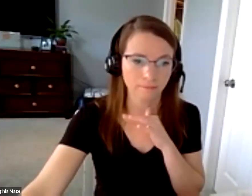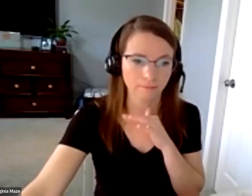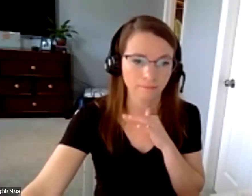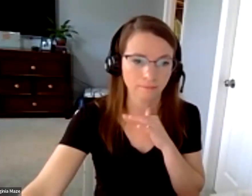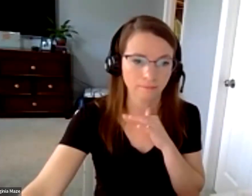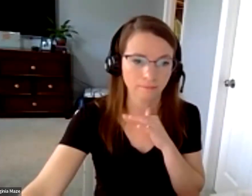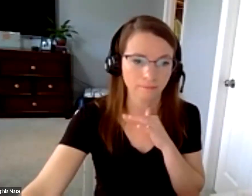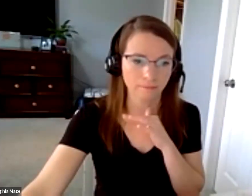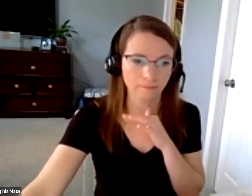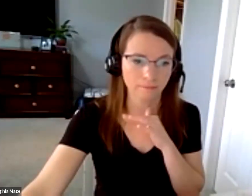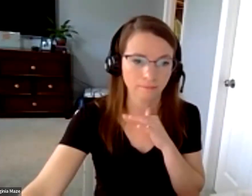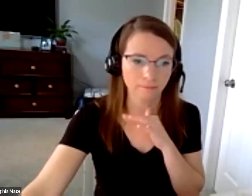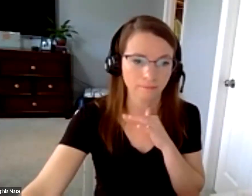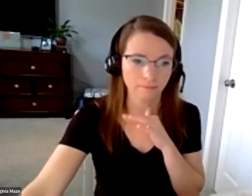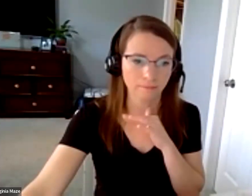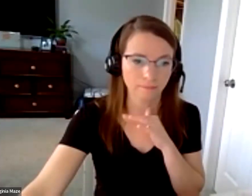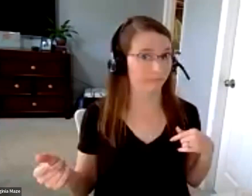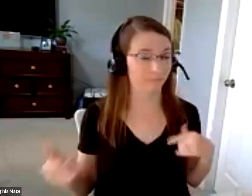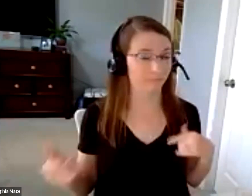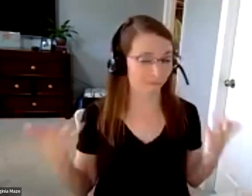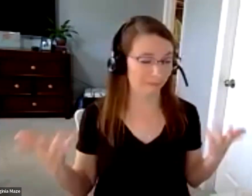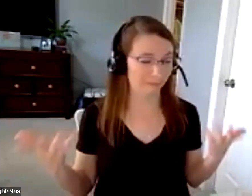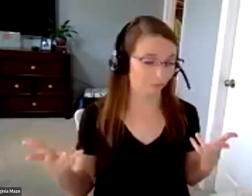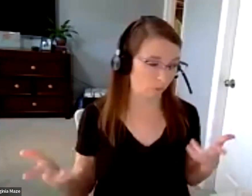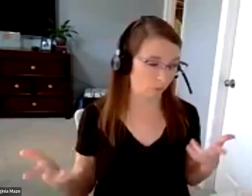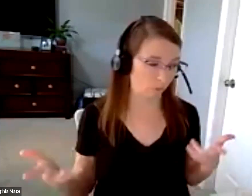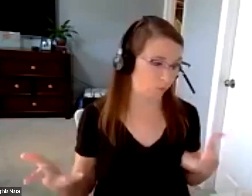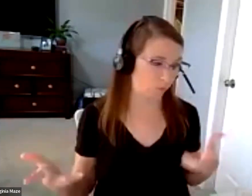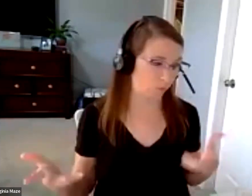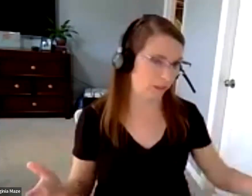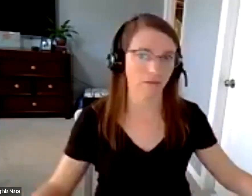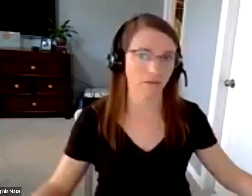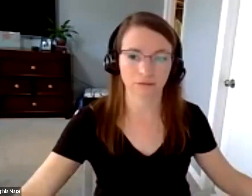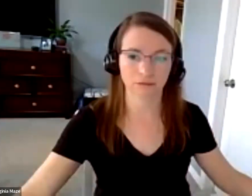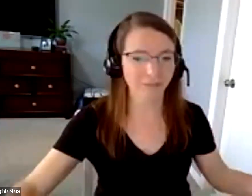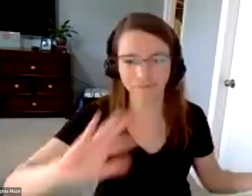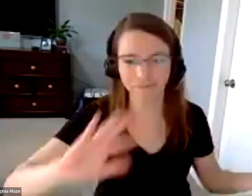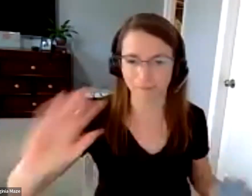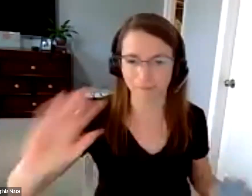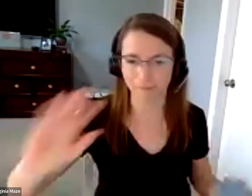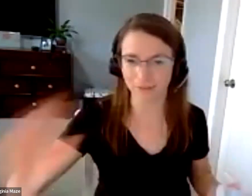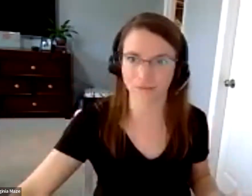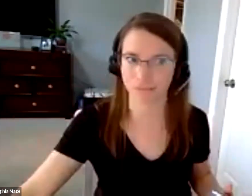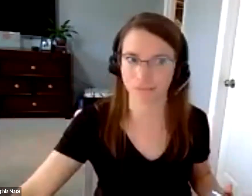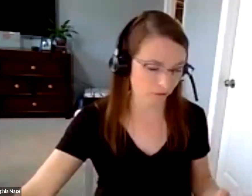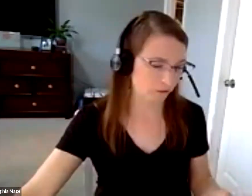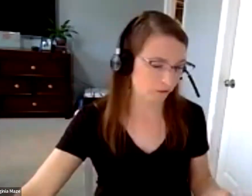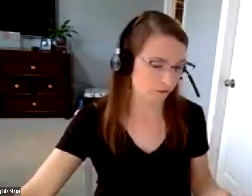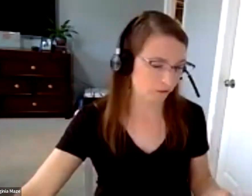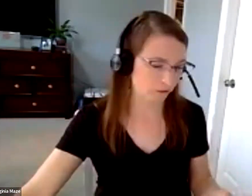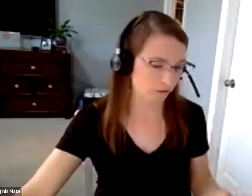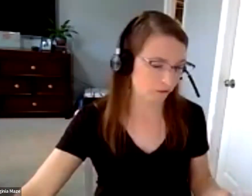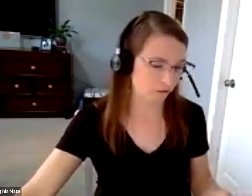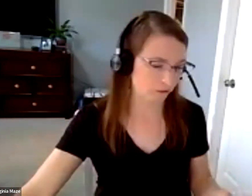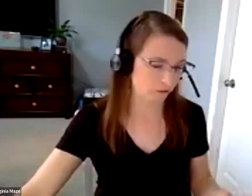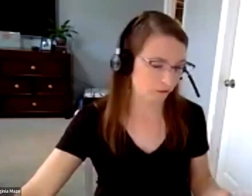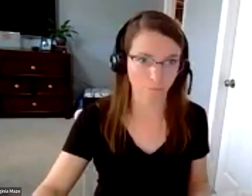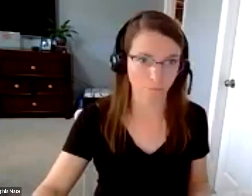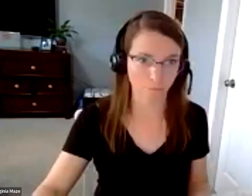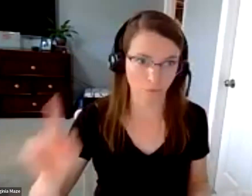Let me switch to my phone. Maybe my phone will work better. Sometimes my computer is low. So I will